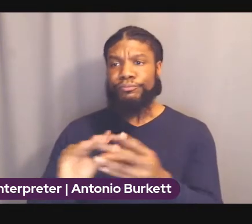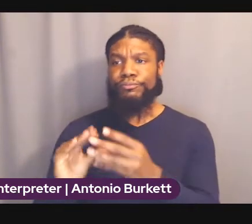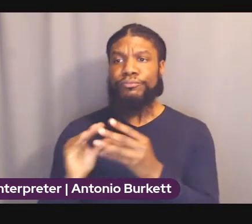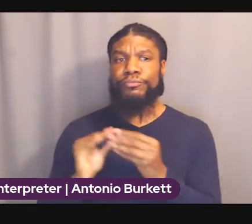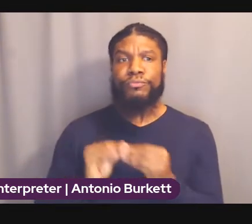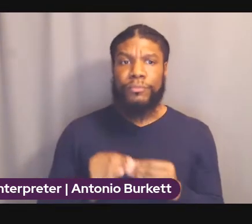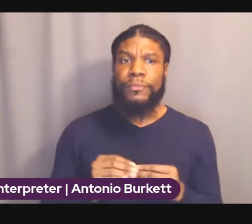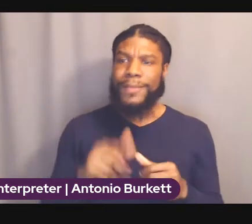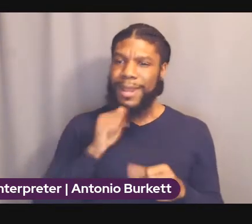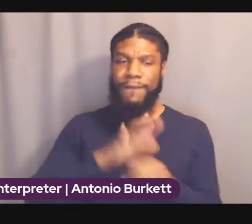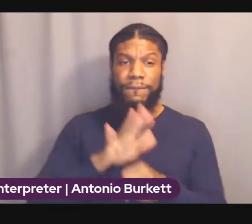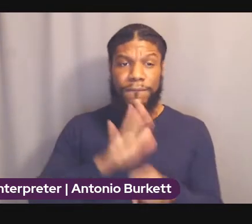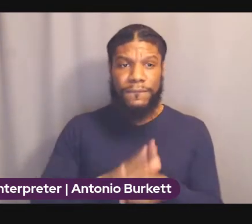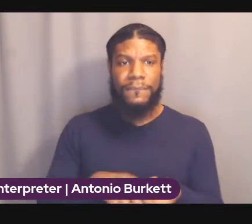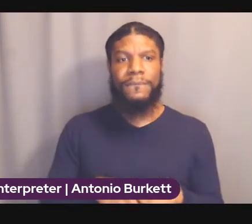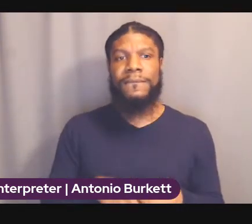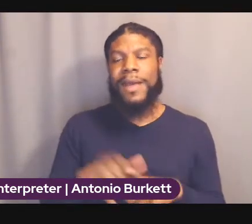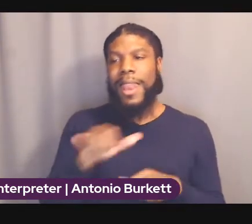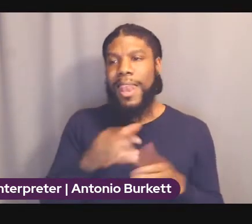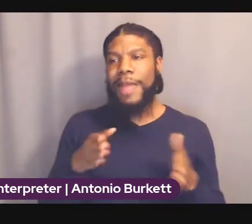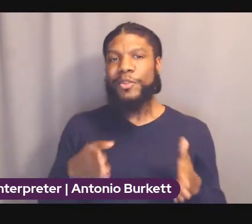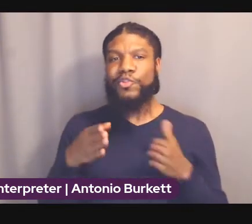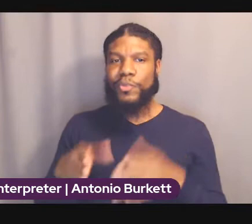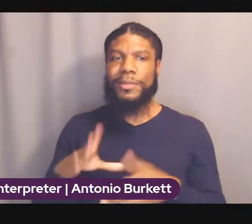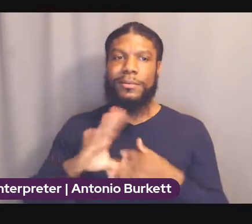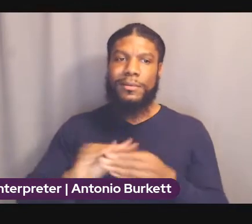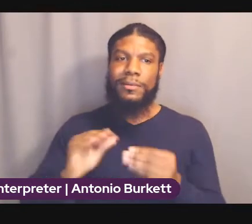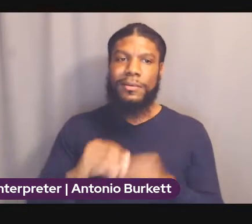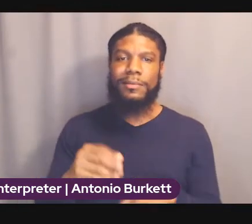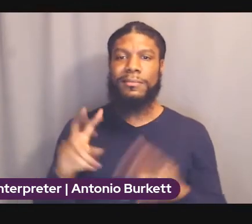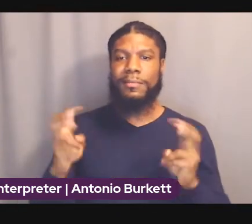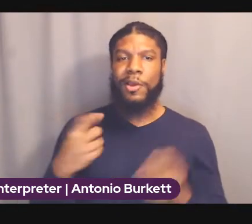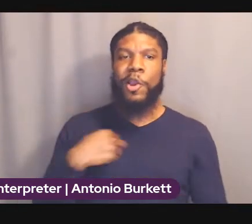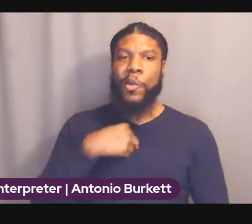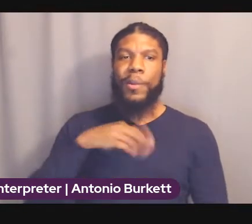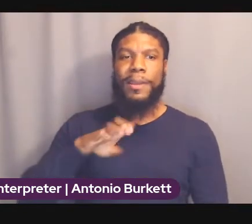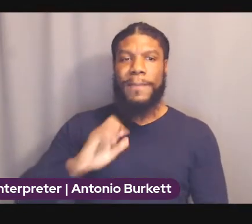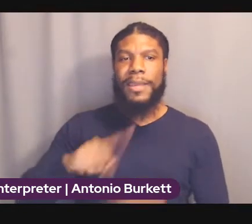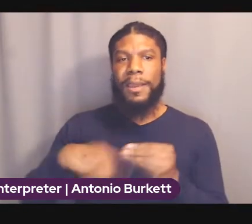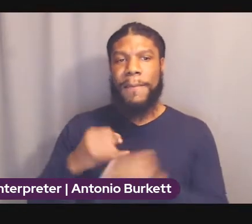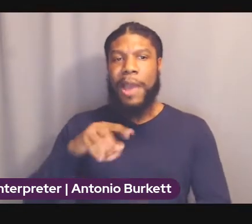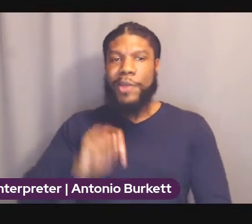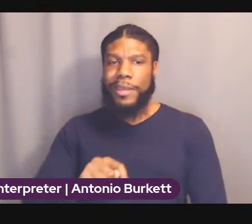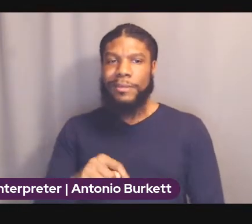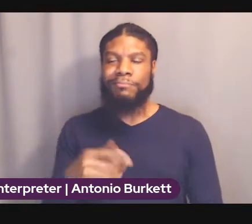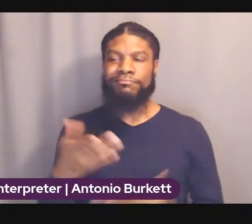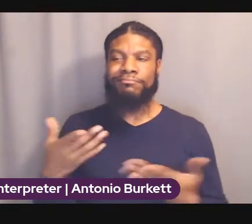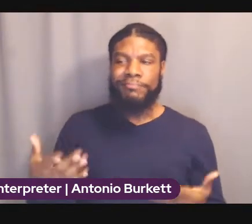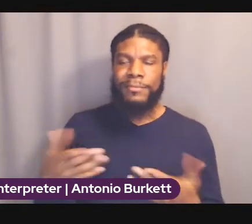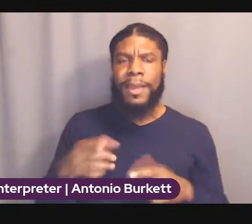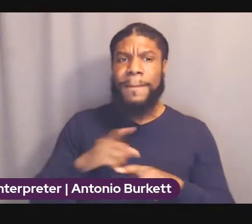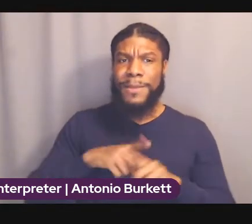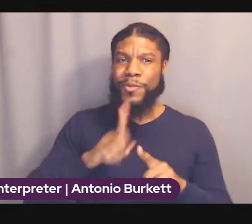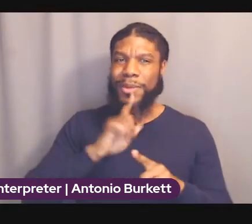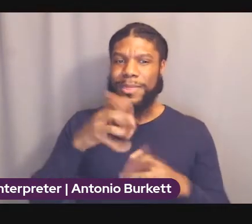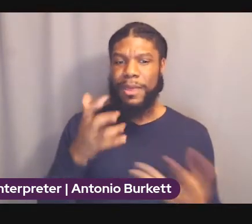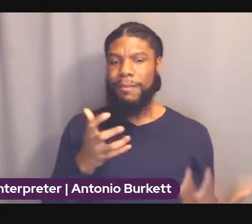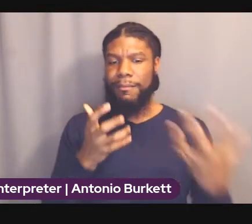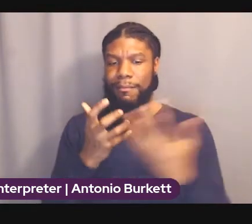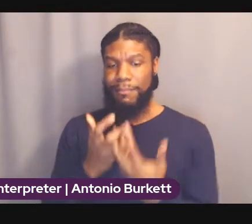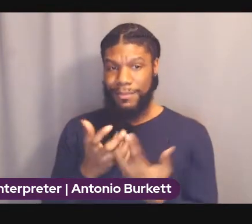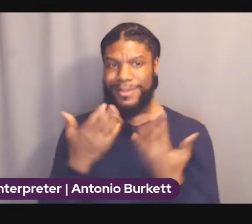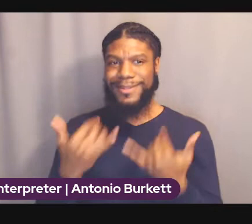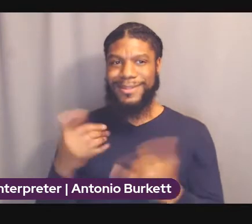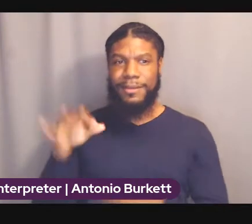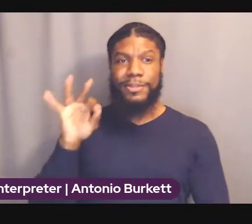street says, we be about it. Now, I know that may not be correct grammar, but that fits the sermon. See, in the sermon, in